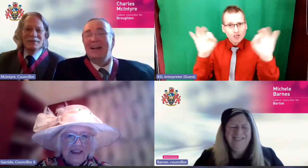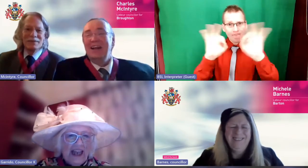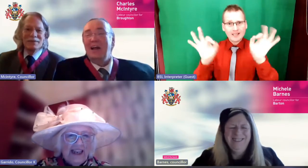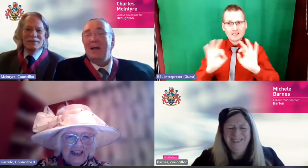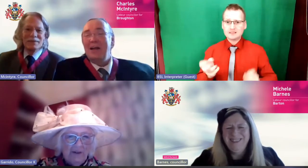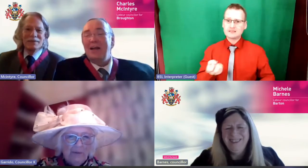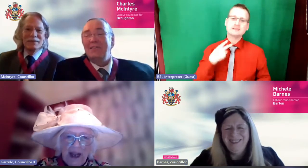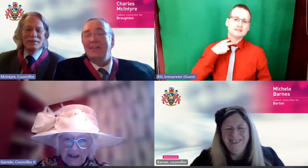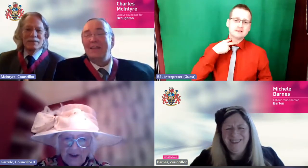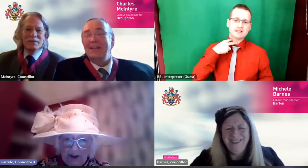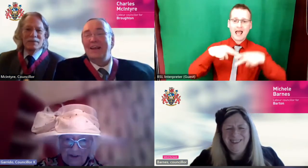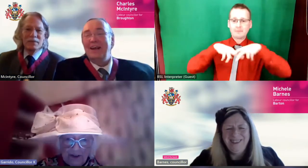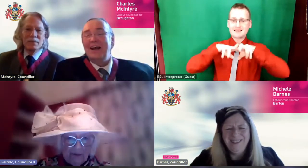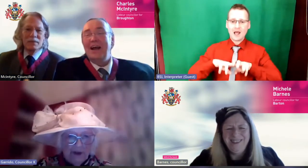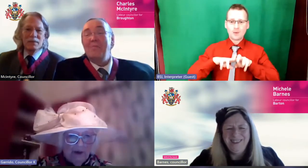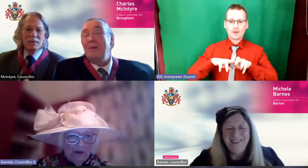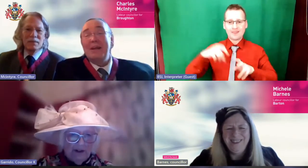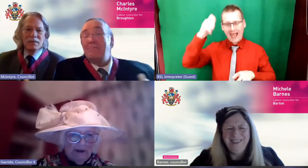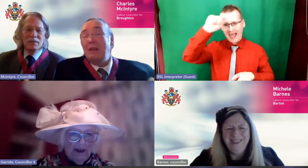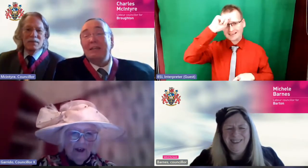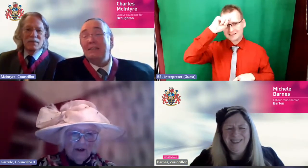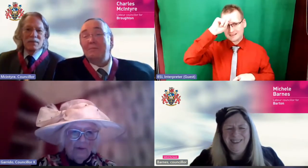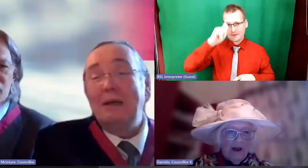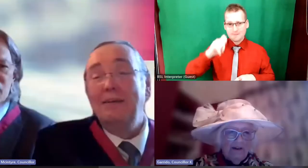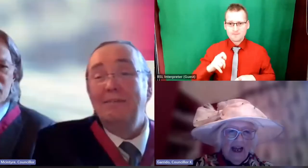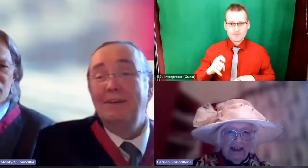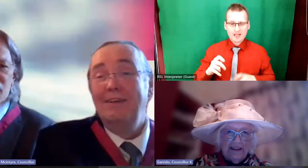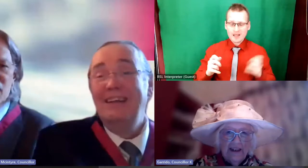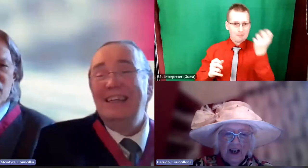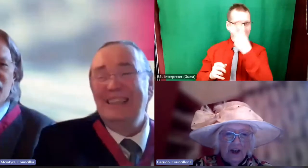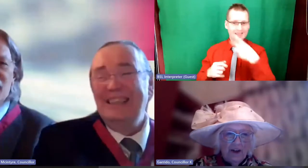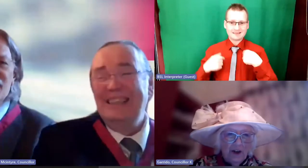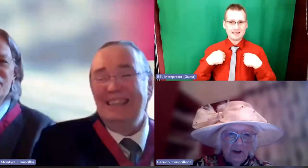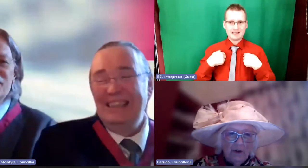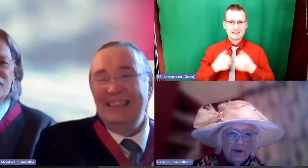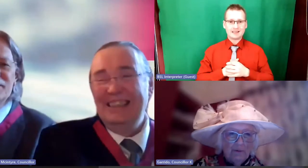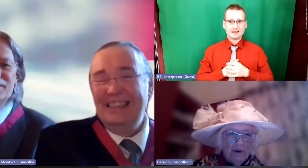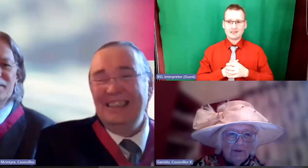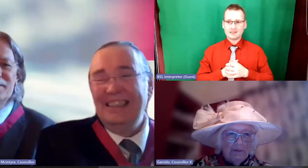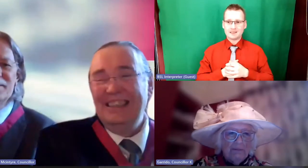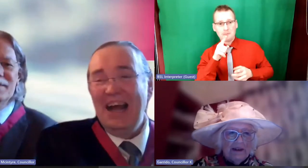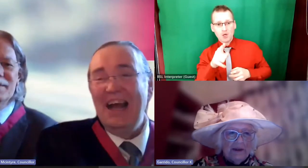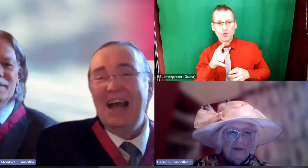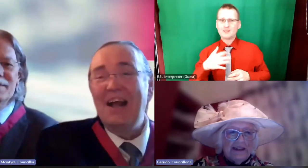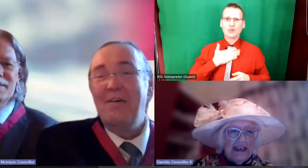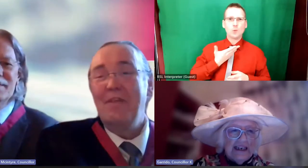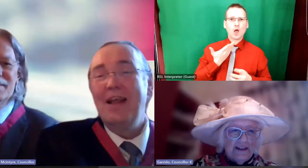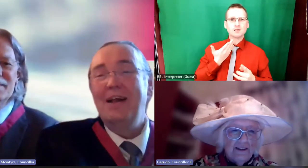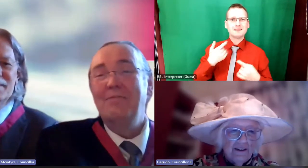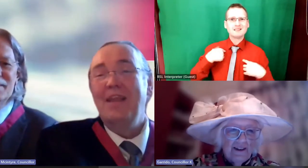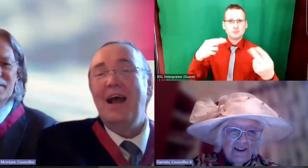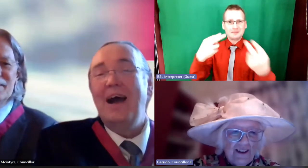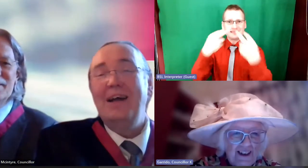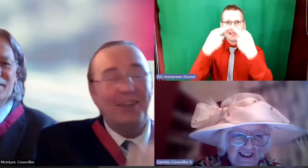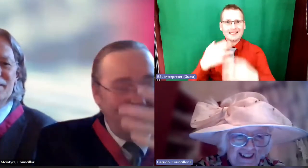I'm sat here with my hat on because Michelle wanted to wear a hat. And you didn't want to be me to be